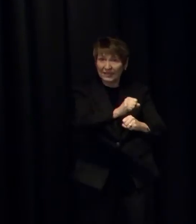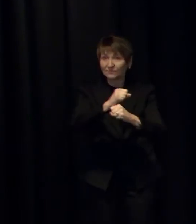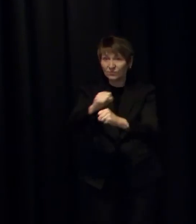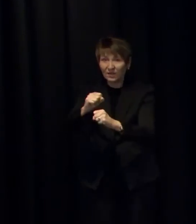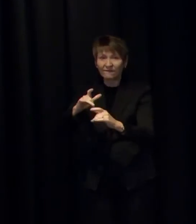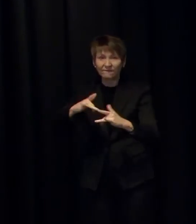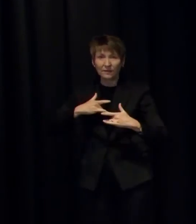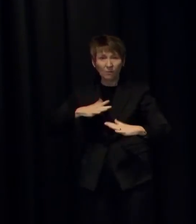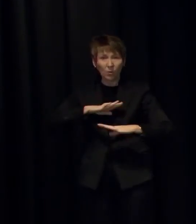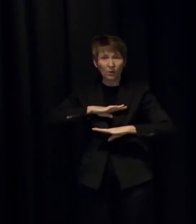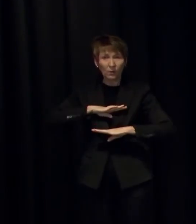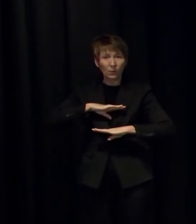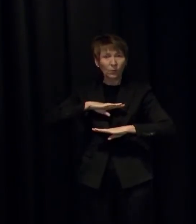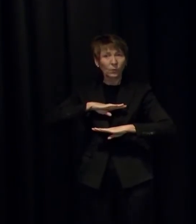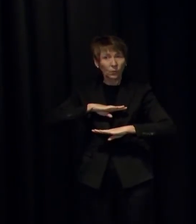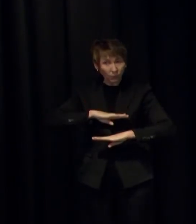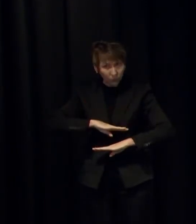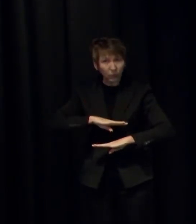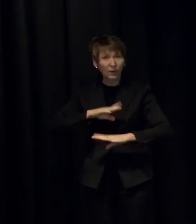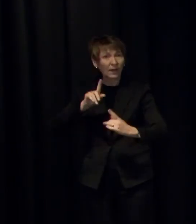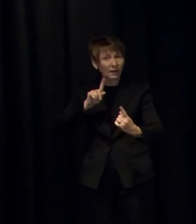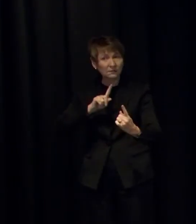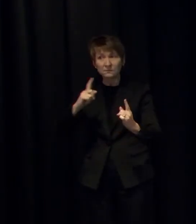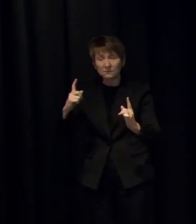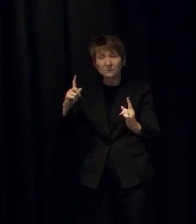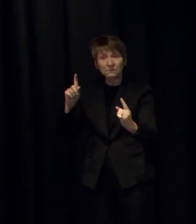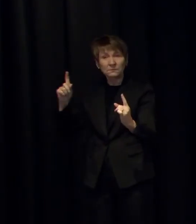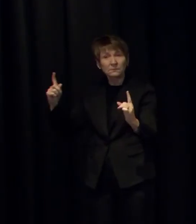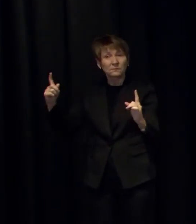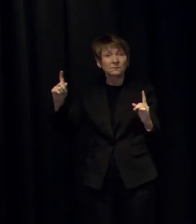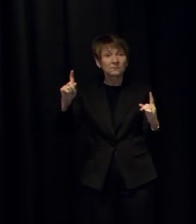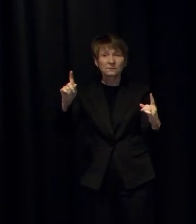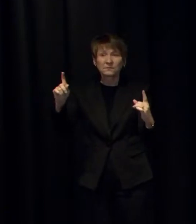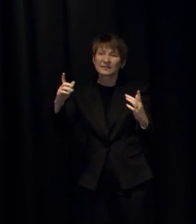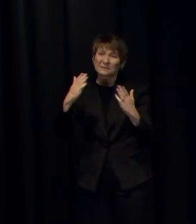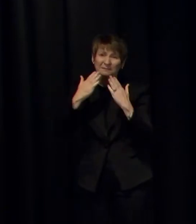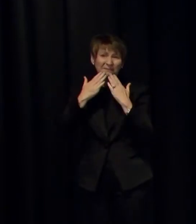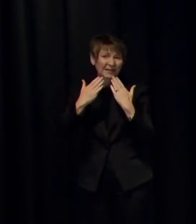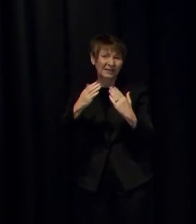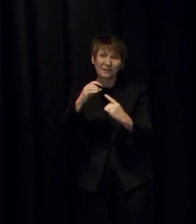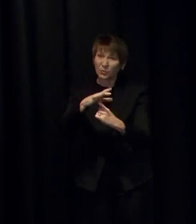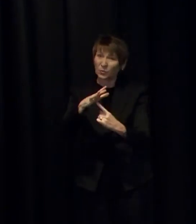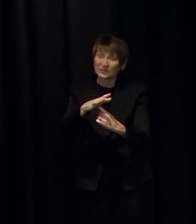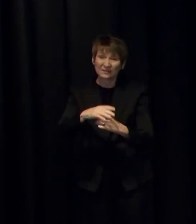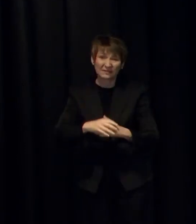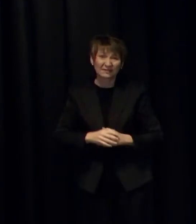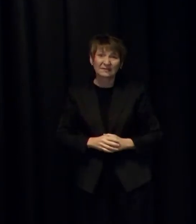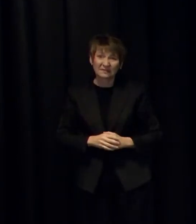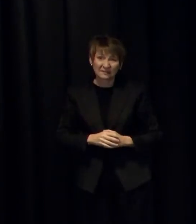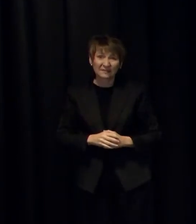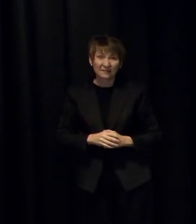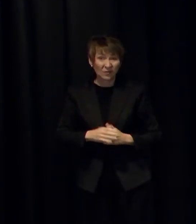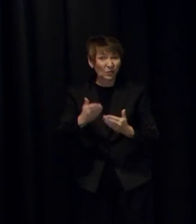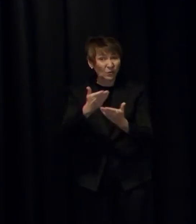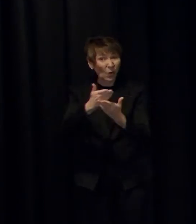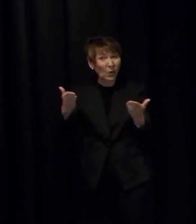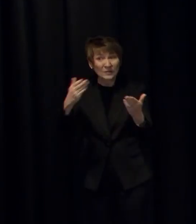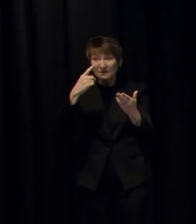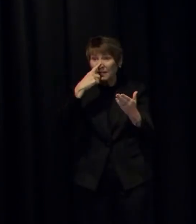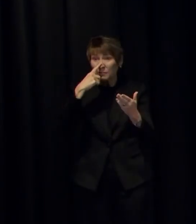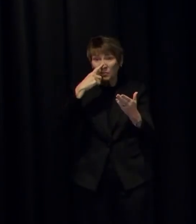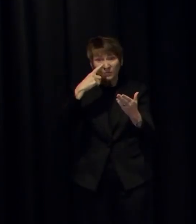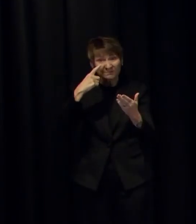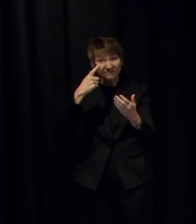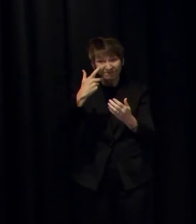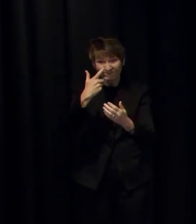significant challenges, but it will cope. But please protect yourselves. It's the individuals who are unvaccinated or not